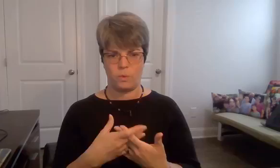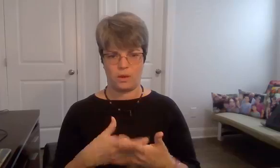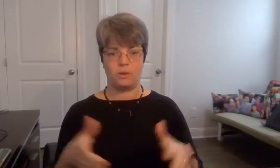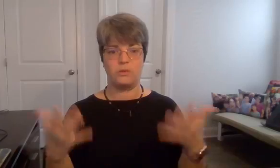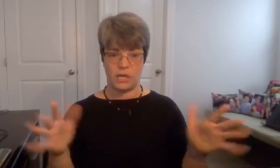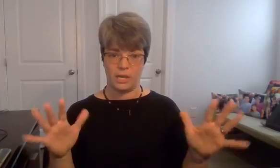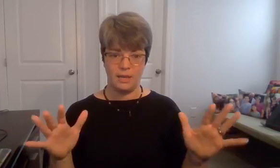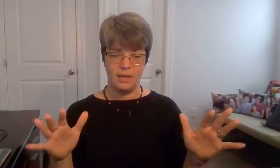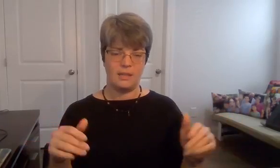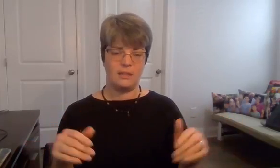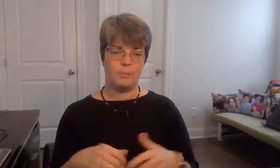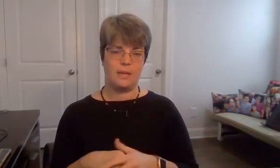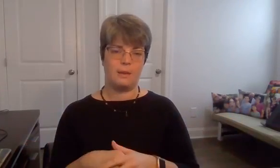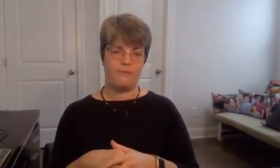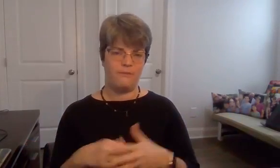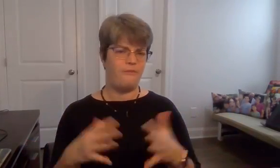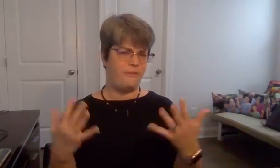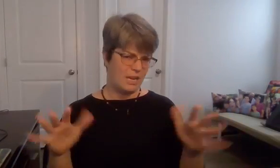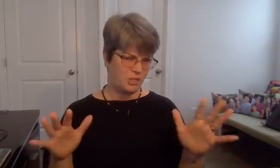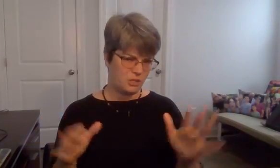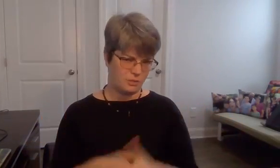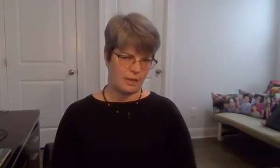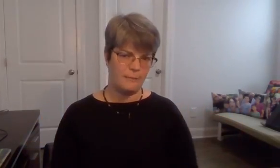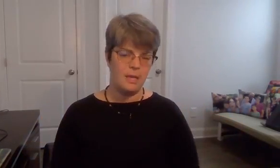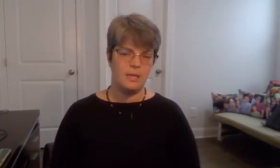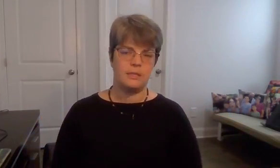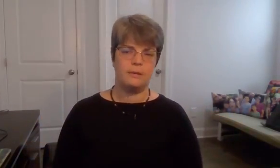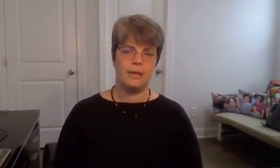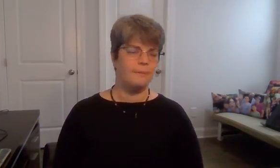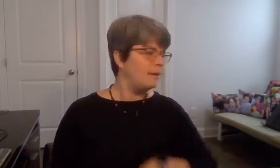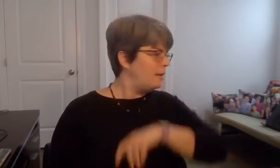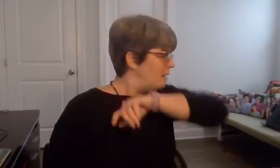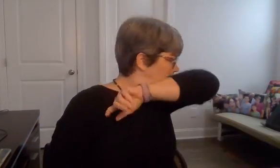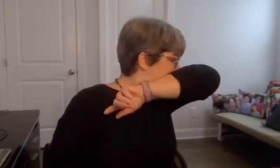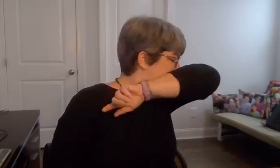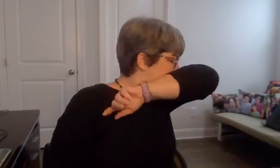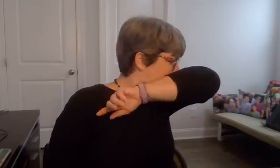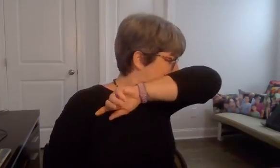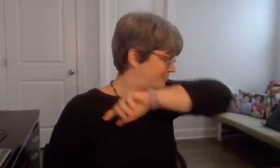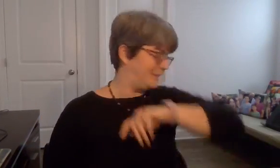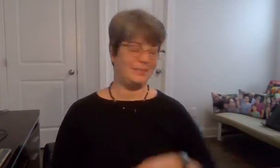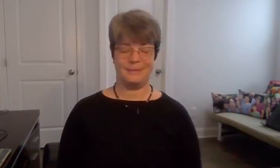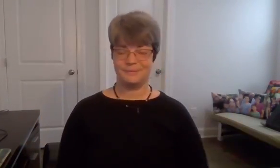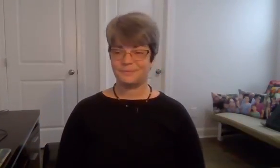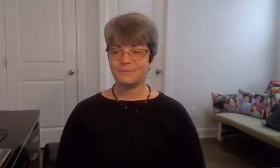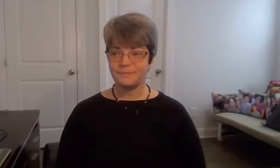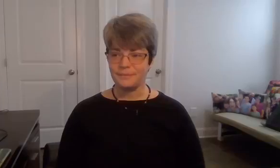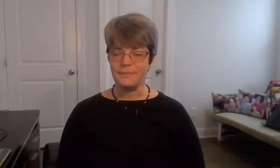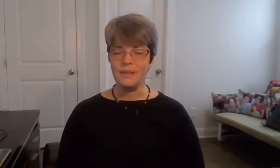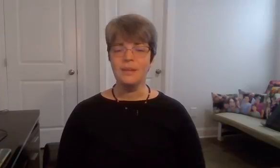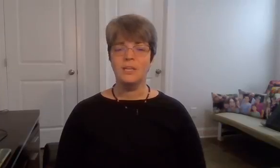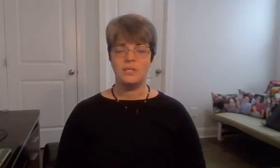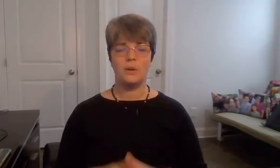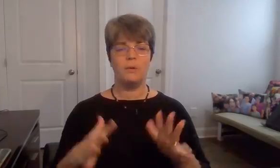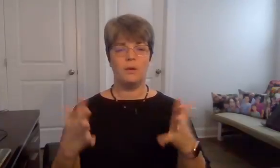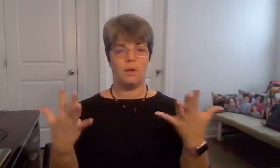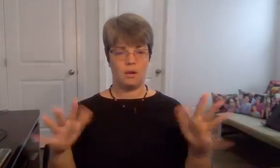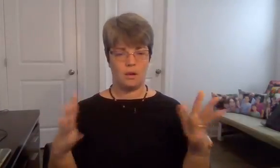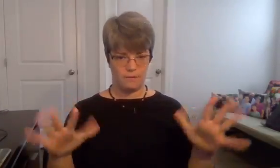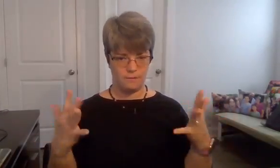quicker, done, than they'll pick up finished, right? So, excuse me. So,